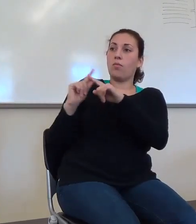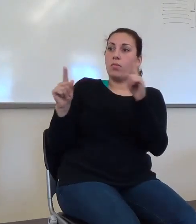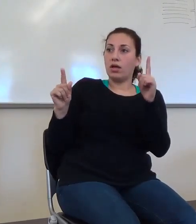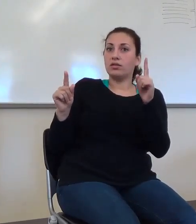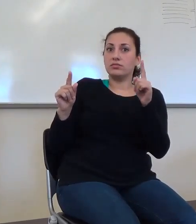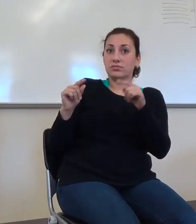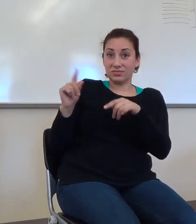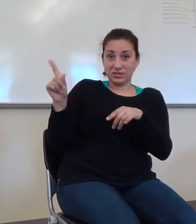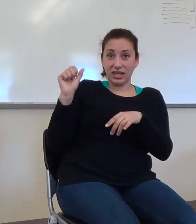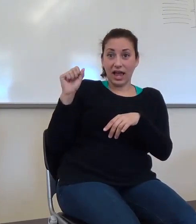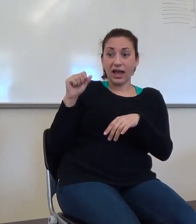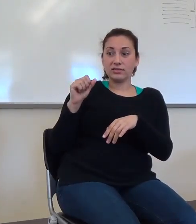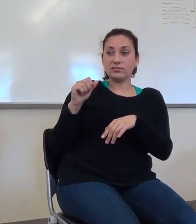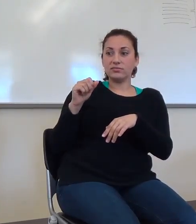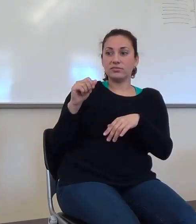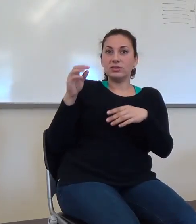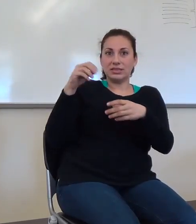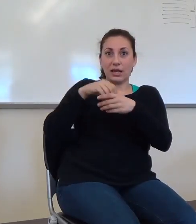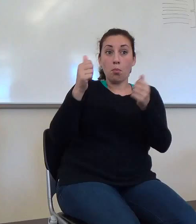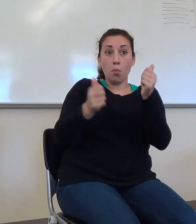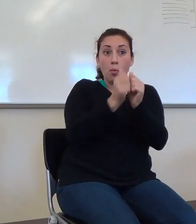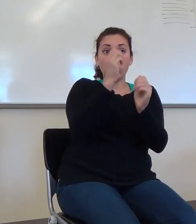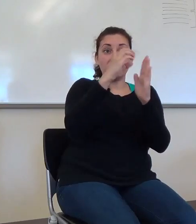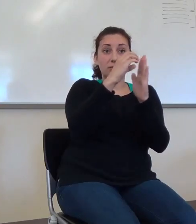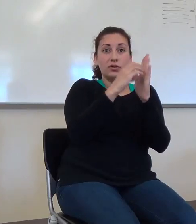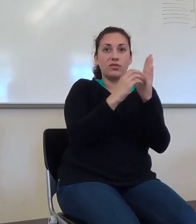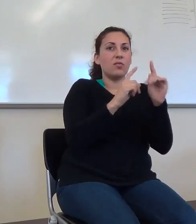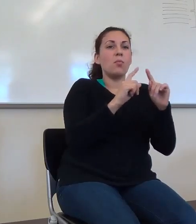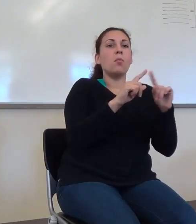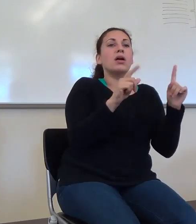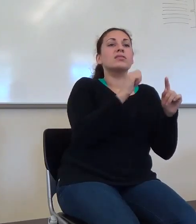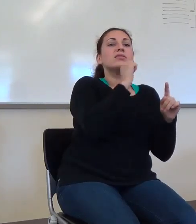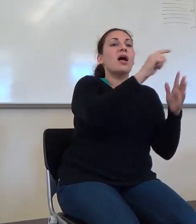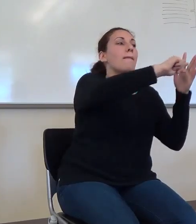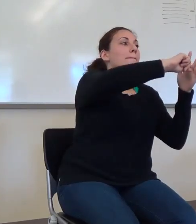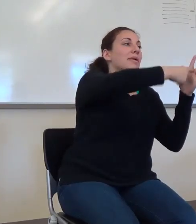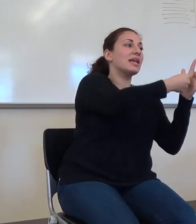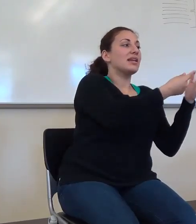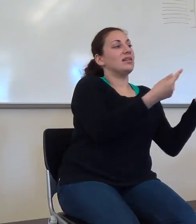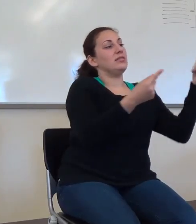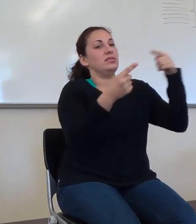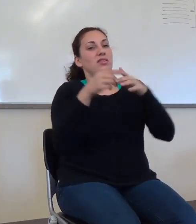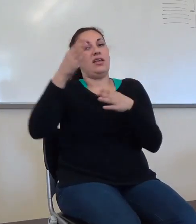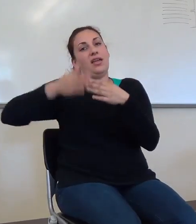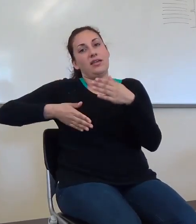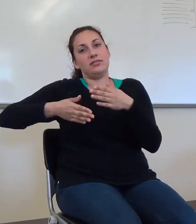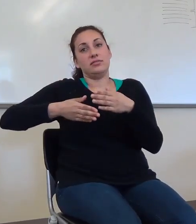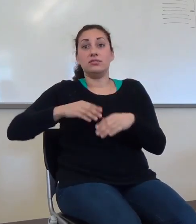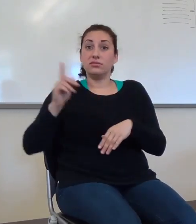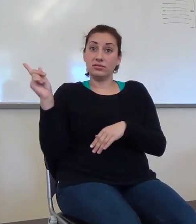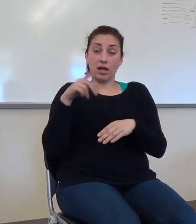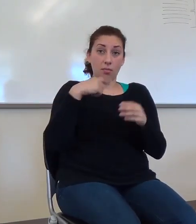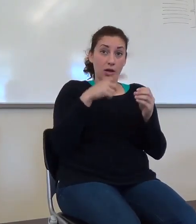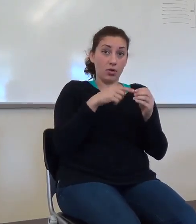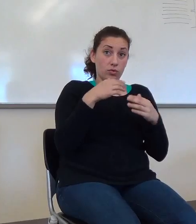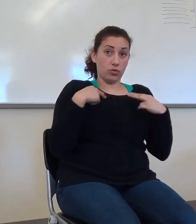of it, but she doesn't go from the beginning to the end. Is it about human rights in general?